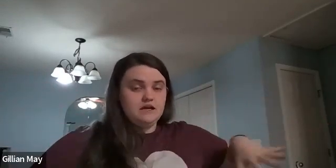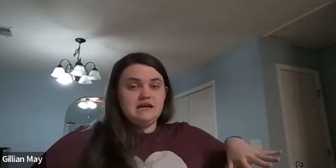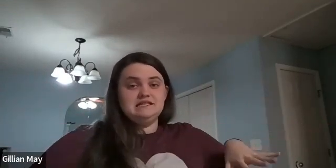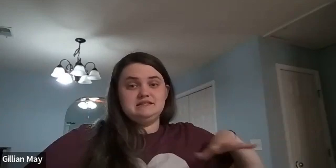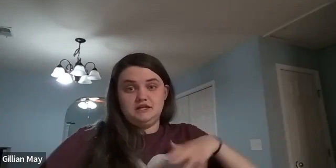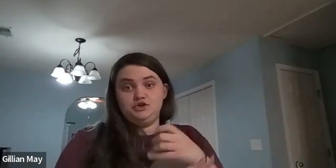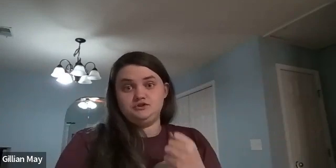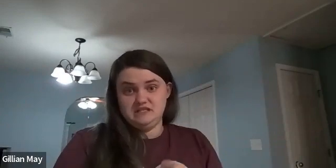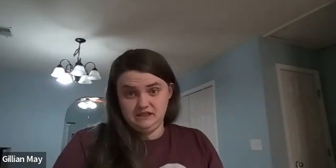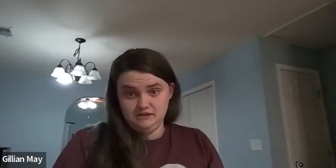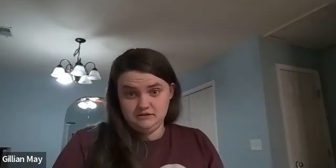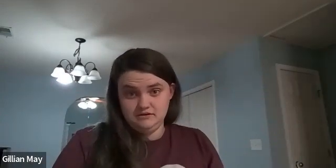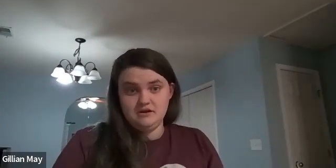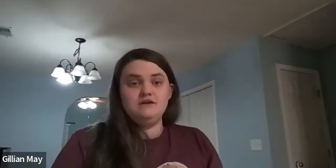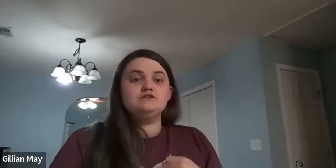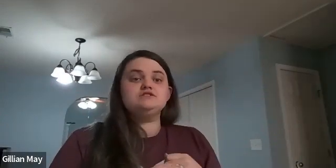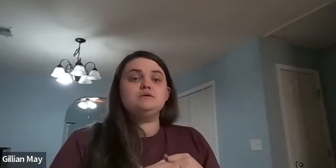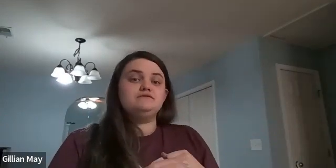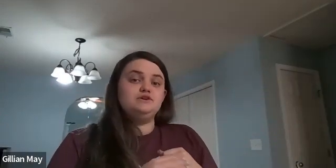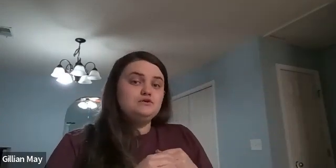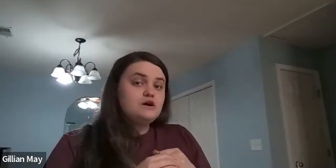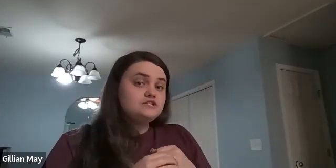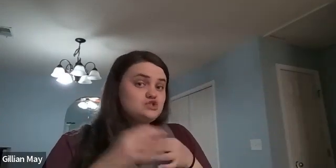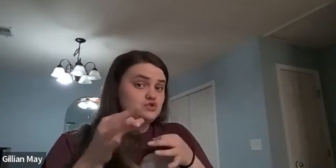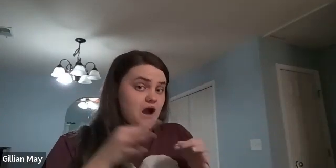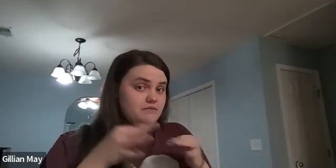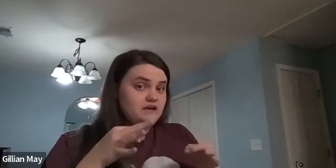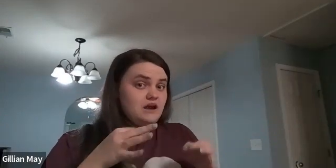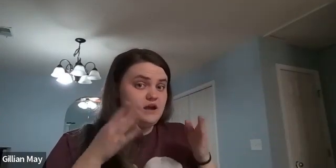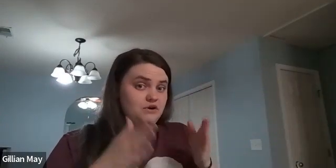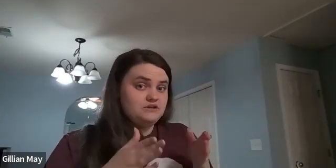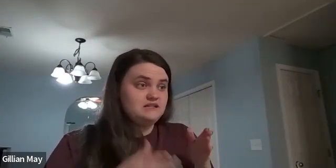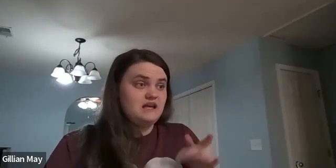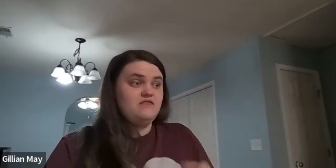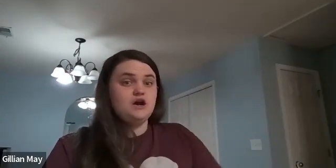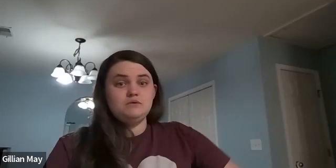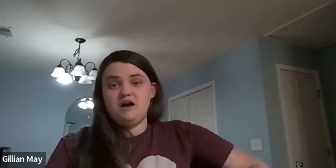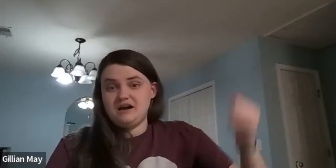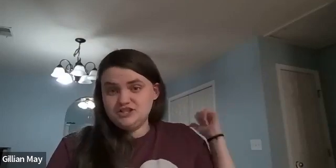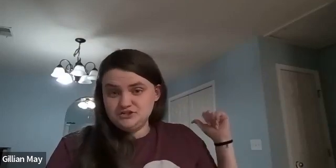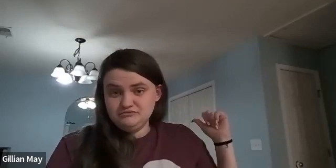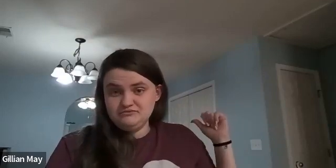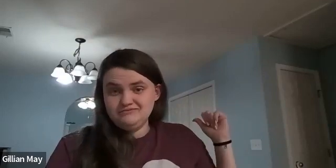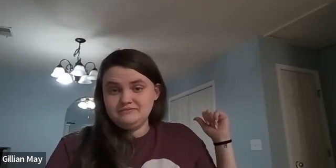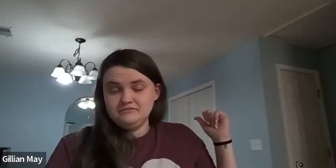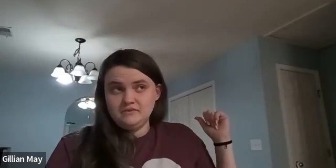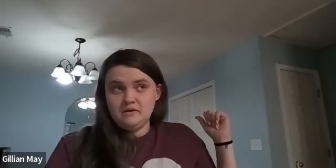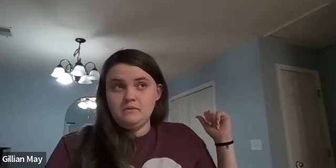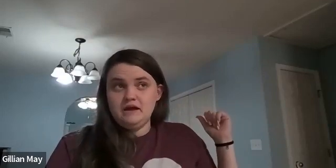area is setting your scene. So if you are describing a person and they are behind you, well,